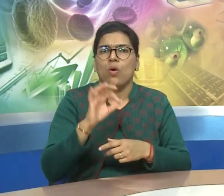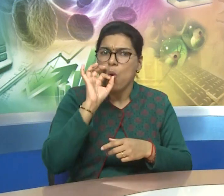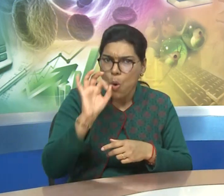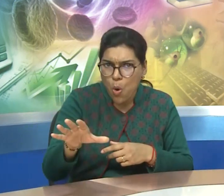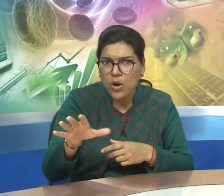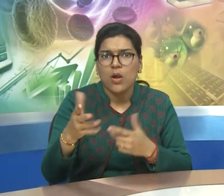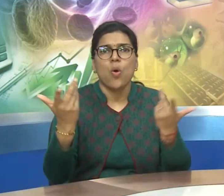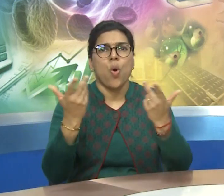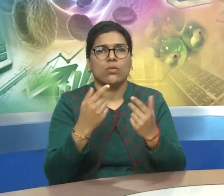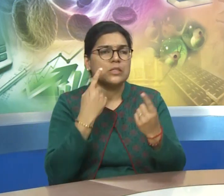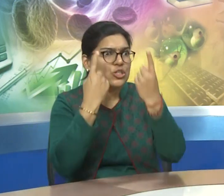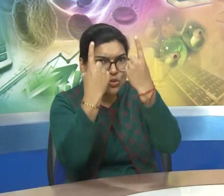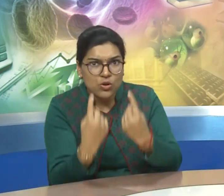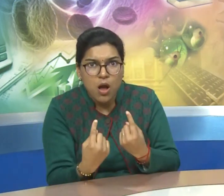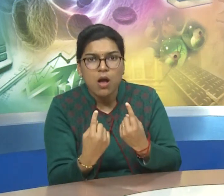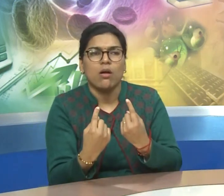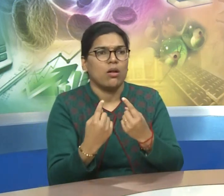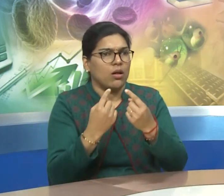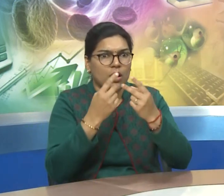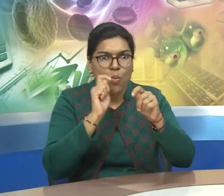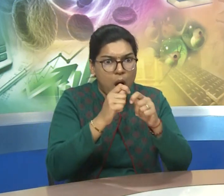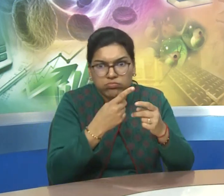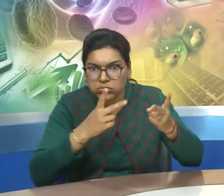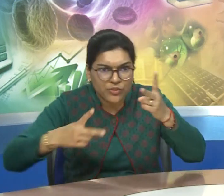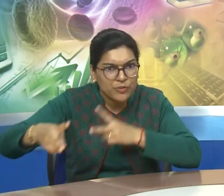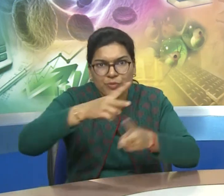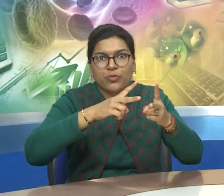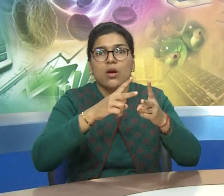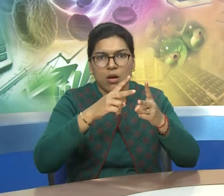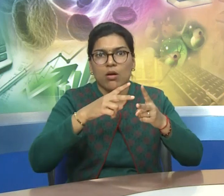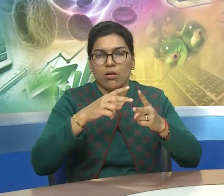Plan, order, and check resources efficiently.